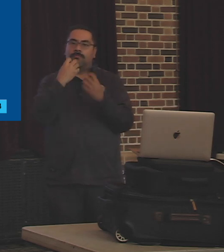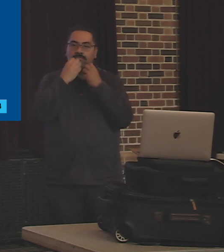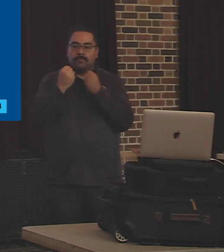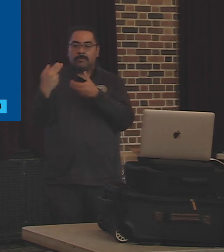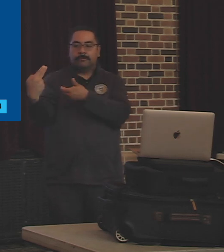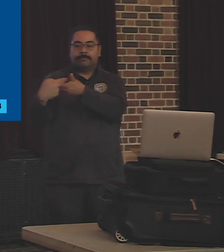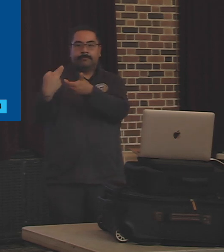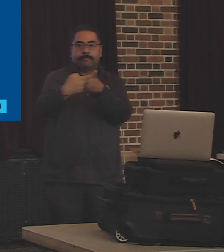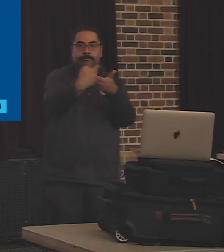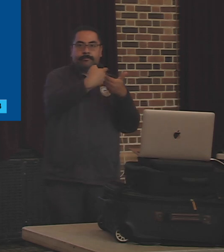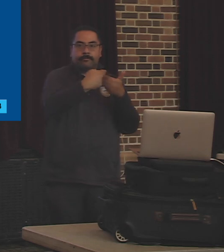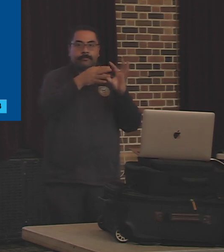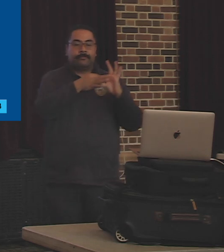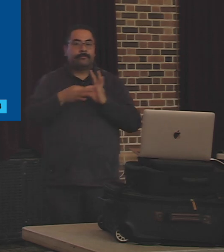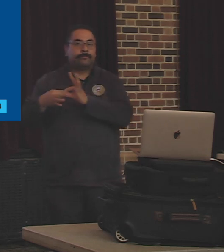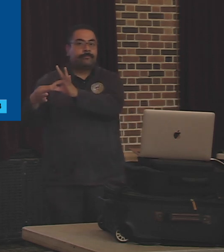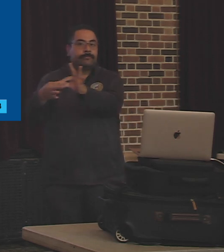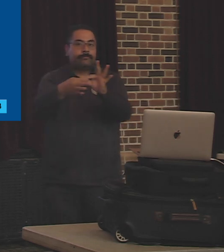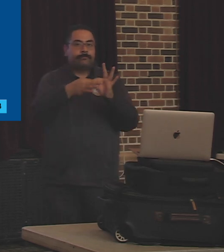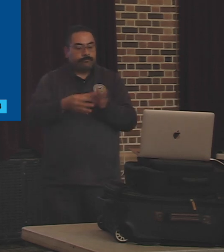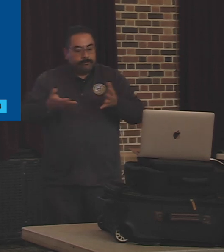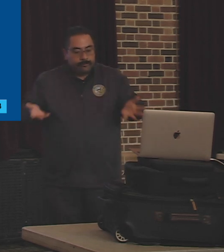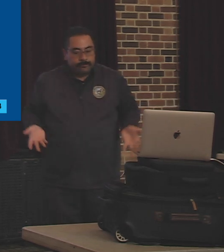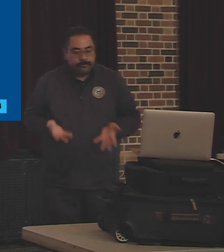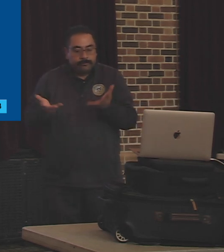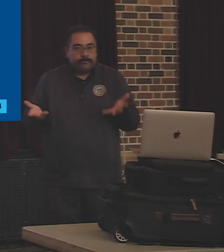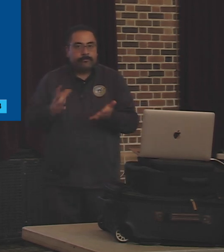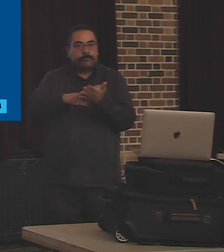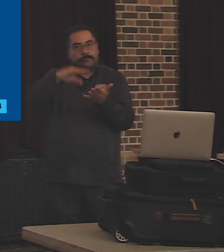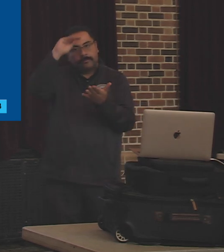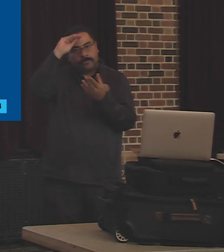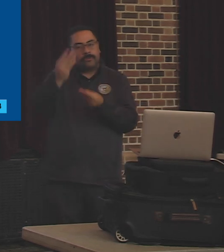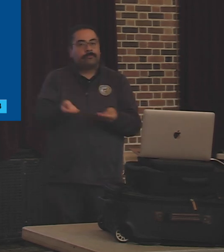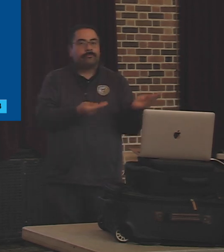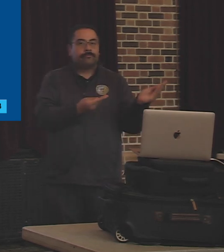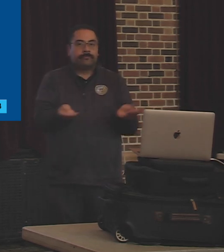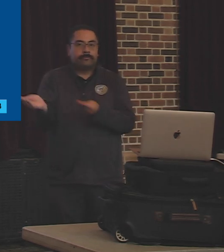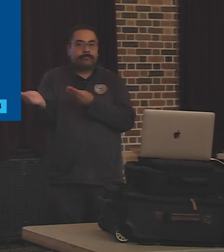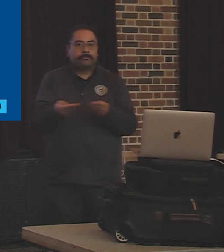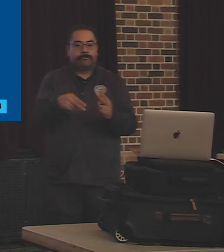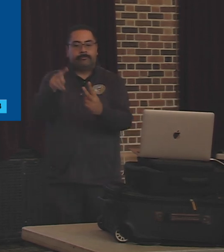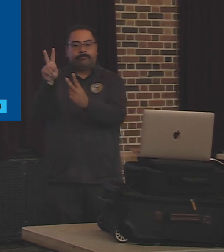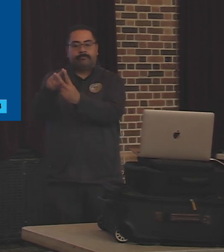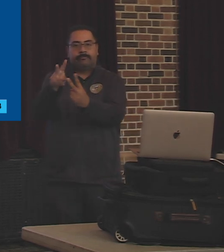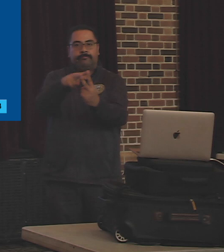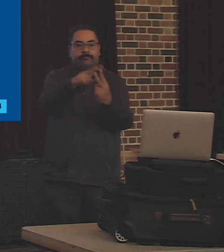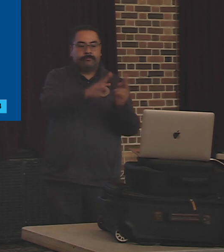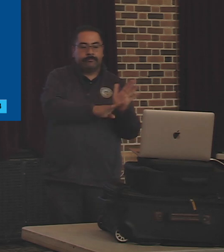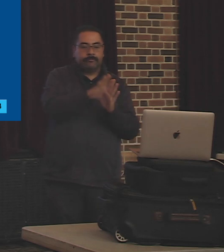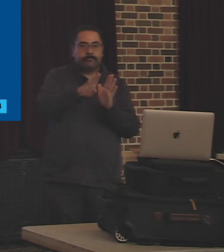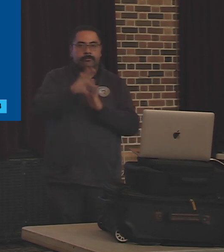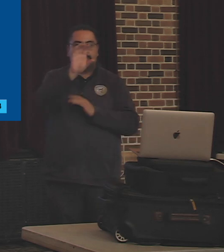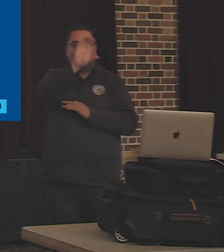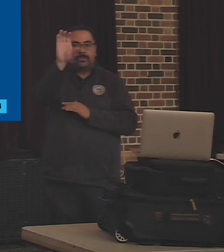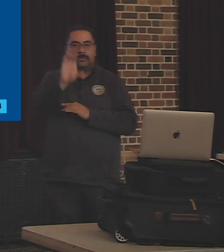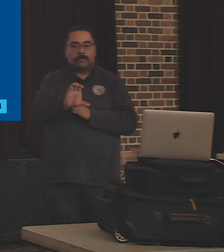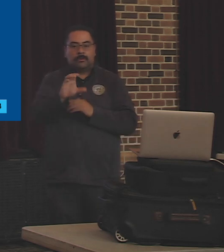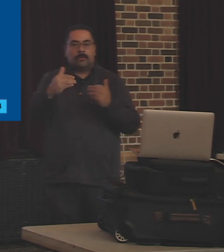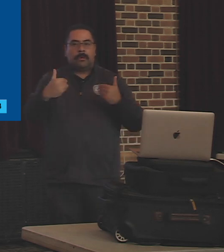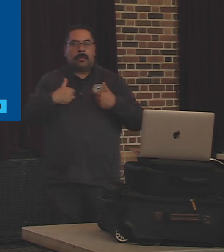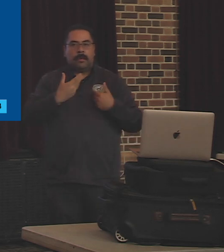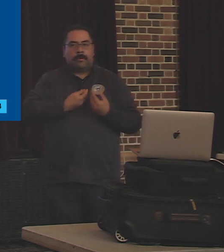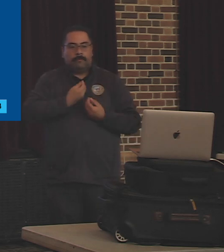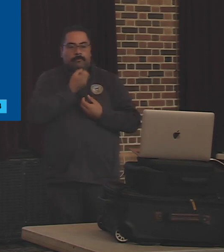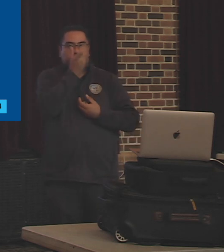where collaboration is encouraged, learning is facilitated, partnerships are fostered, and where Chicagoans have a voice in